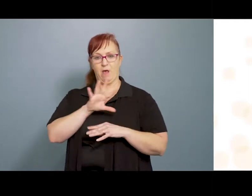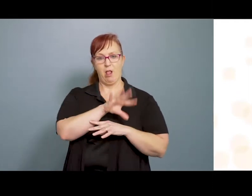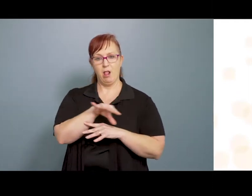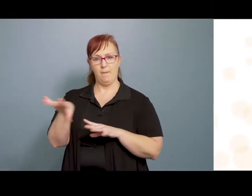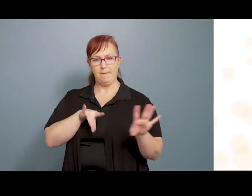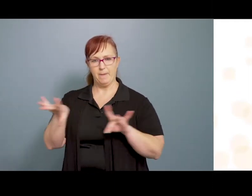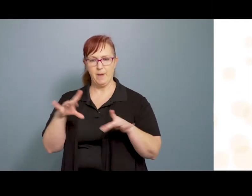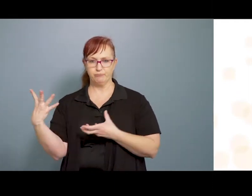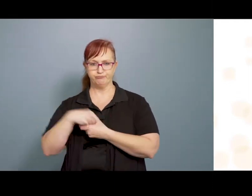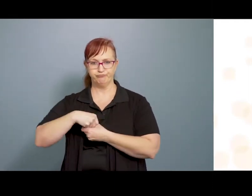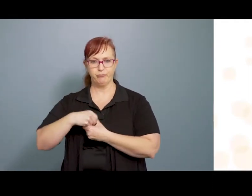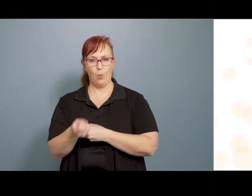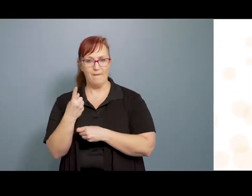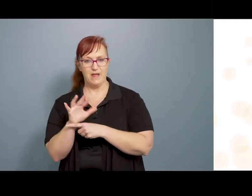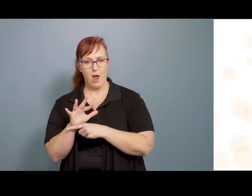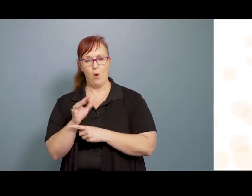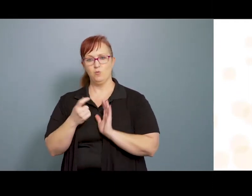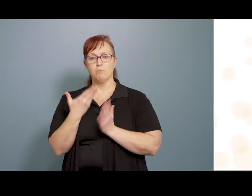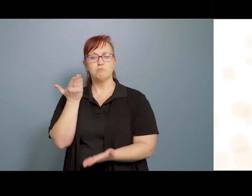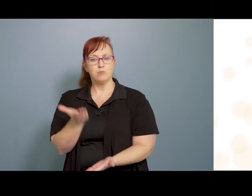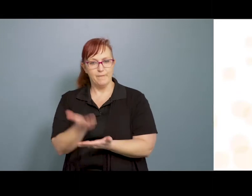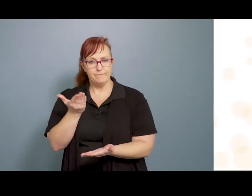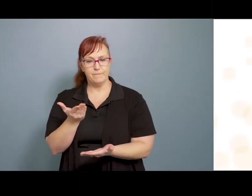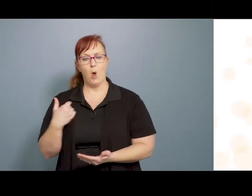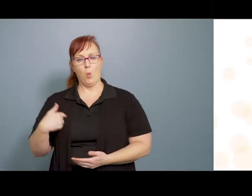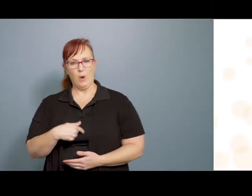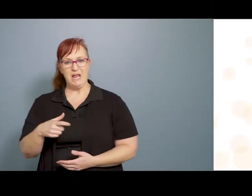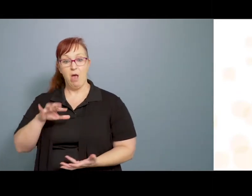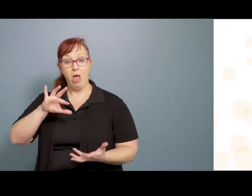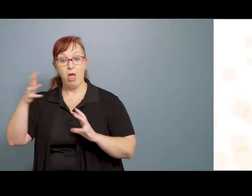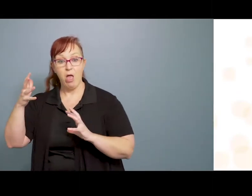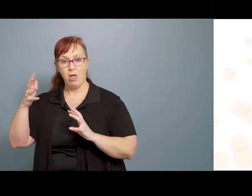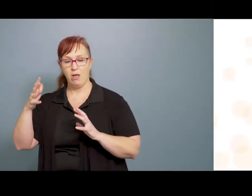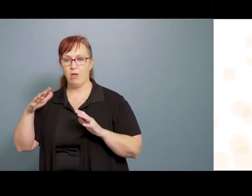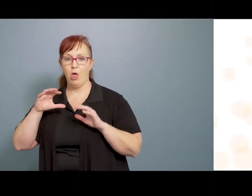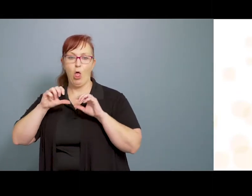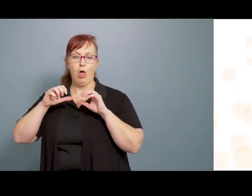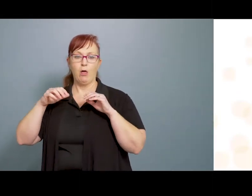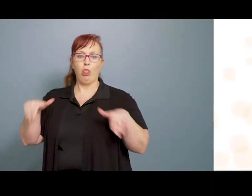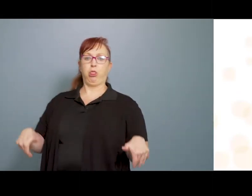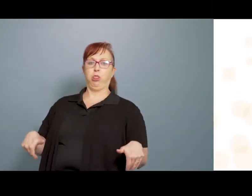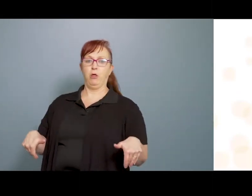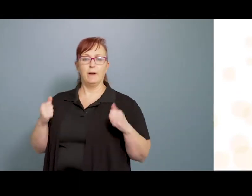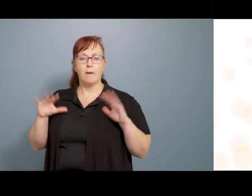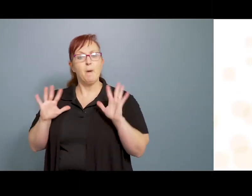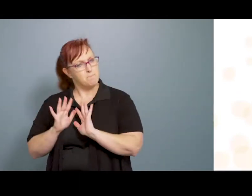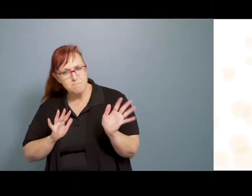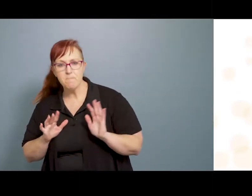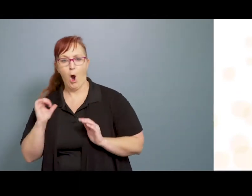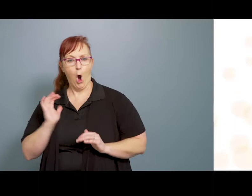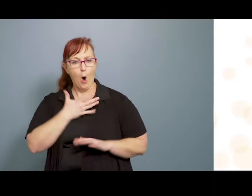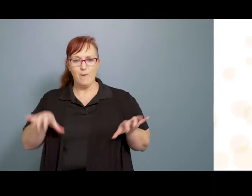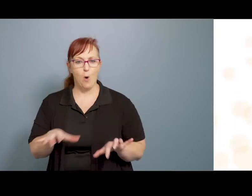in demonstrating, choosing to create our finest hour. This pandemic didn't hinder our